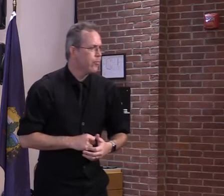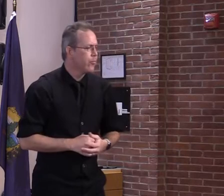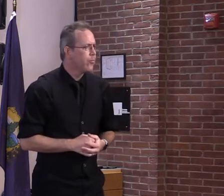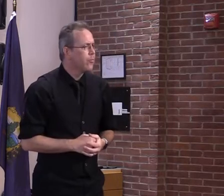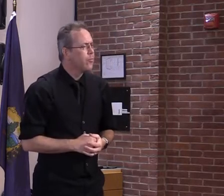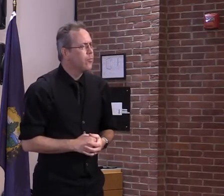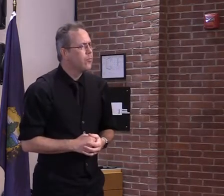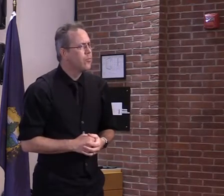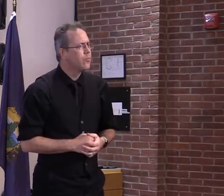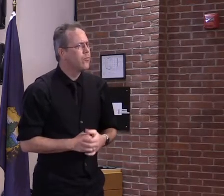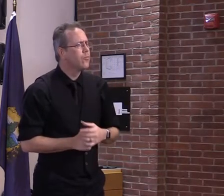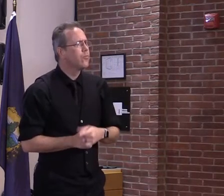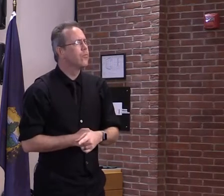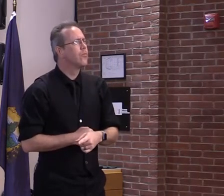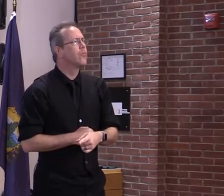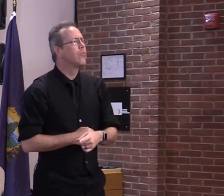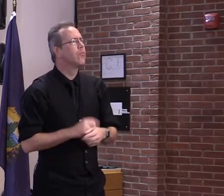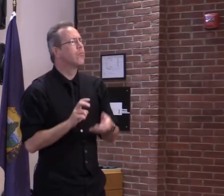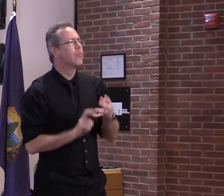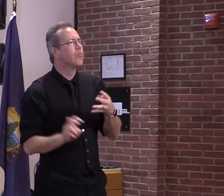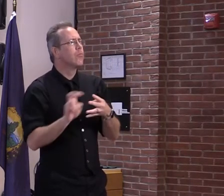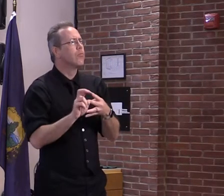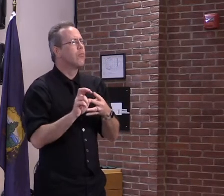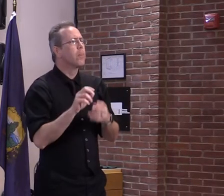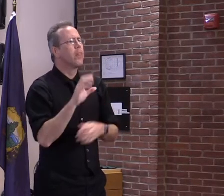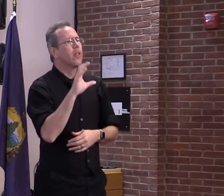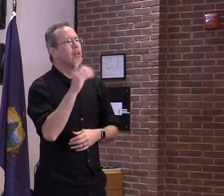we'll go back to Greg Lamoureux, the County Courier.